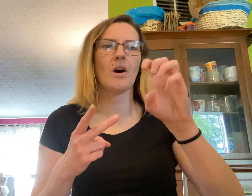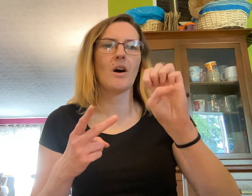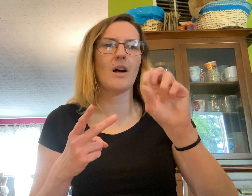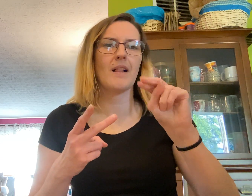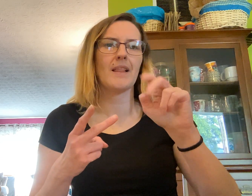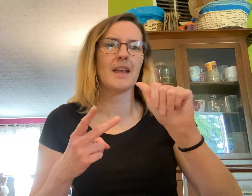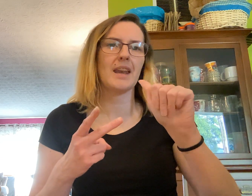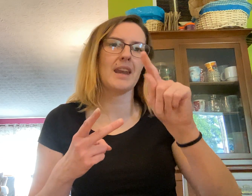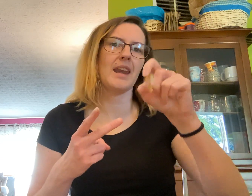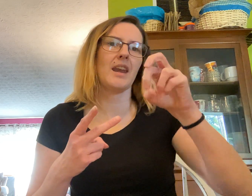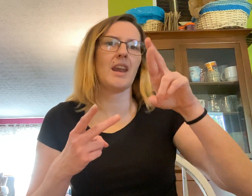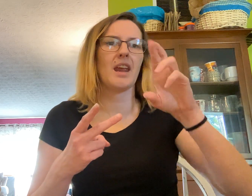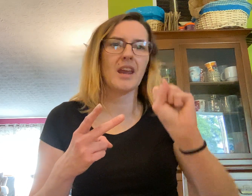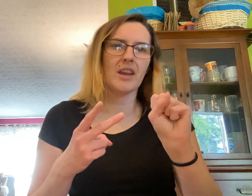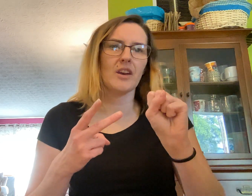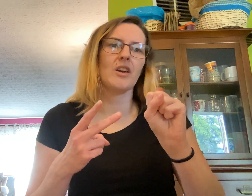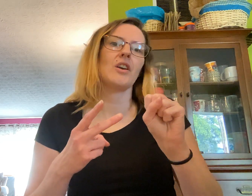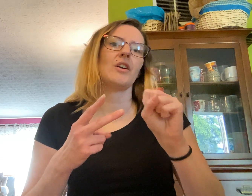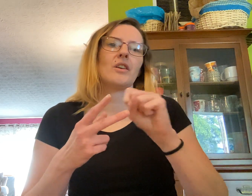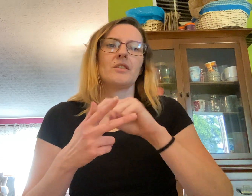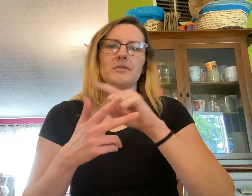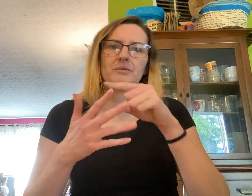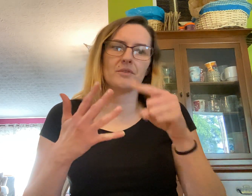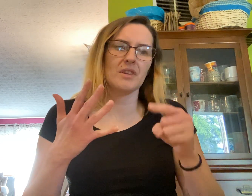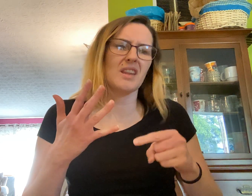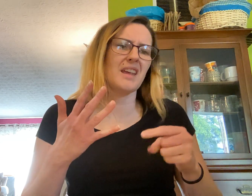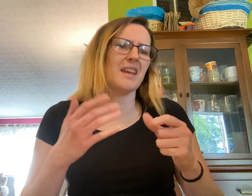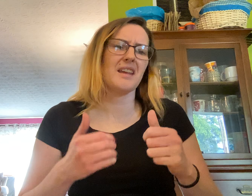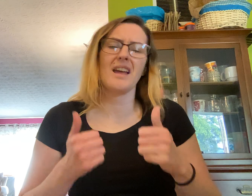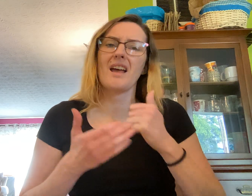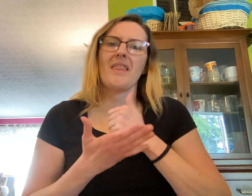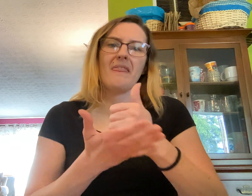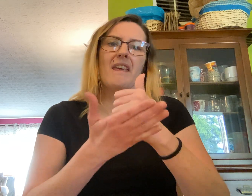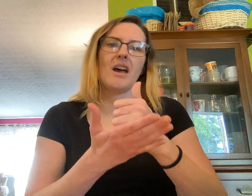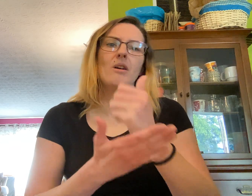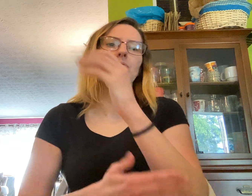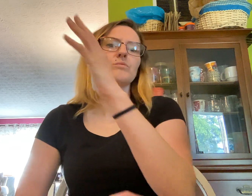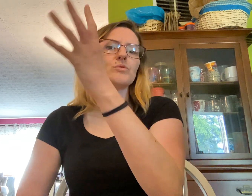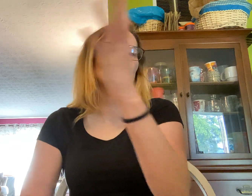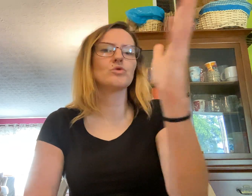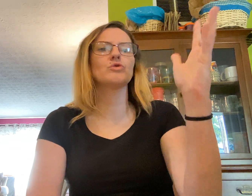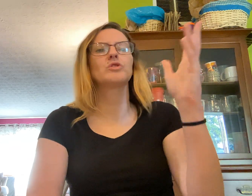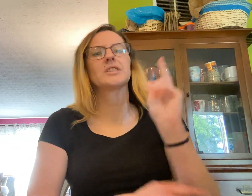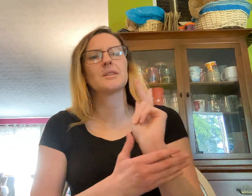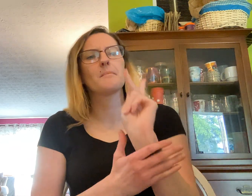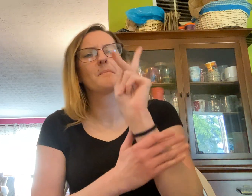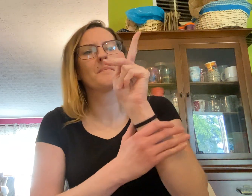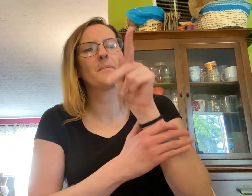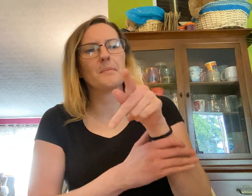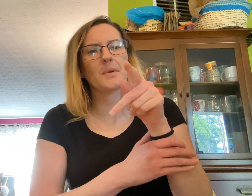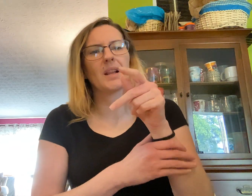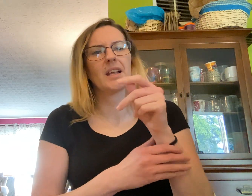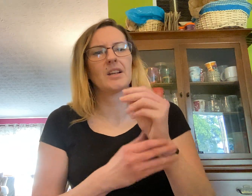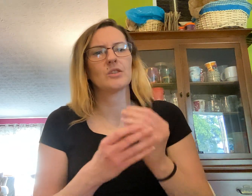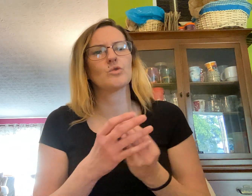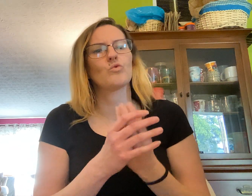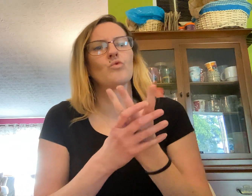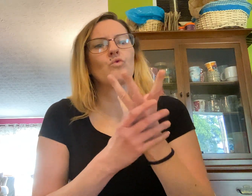grow the trees. They are integral to every system on our planet. The